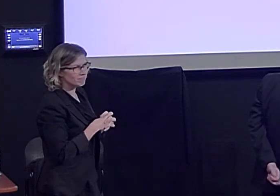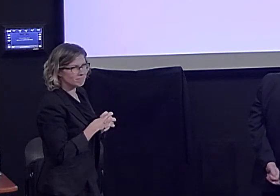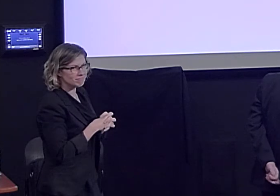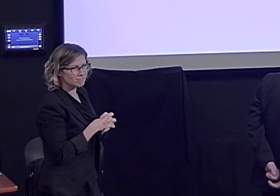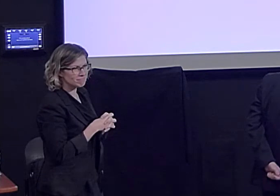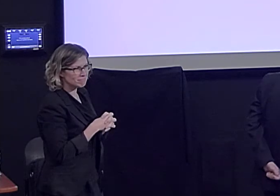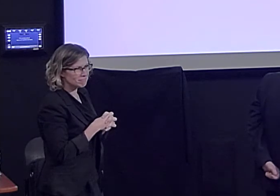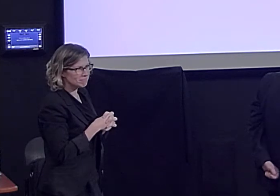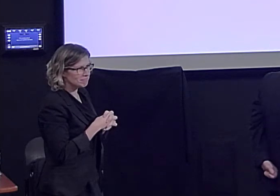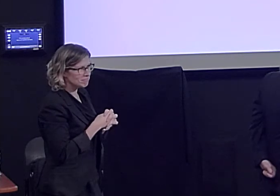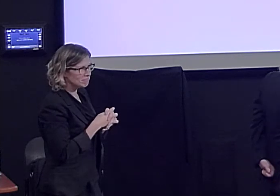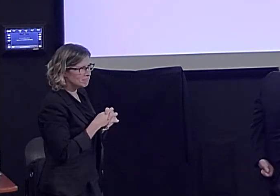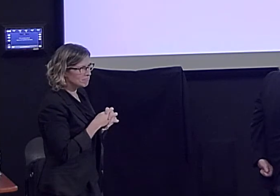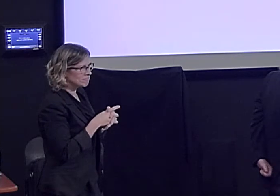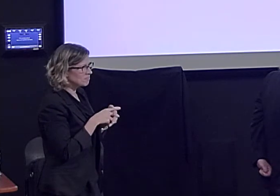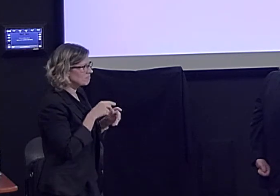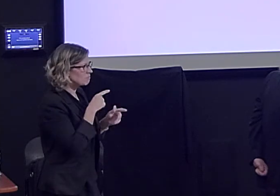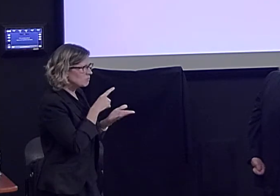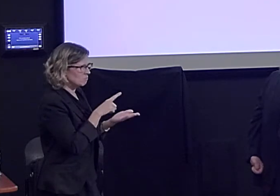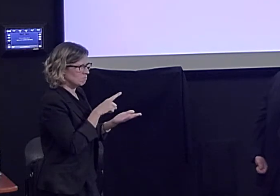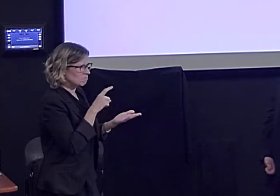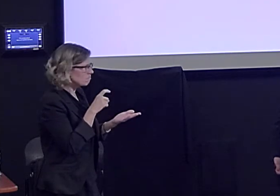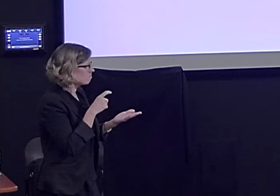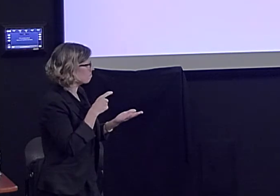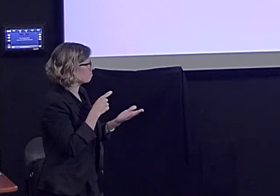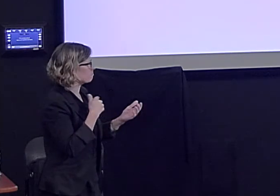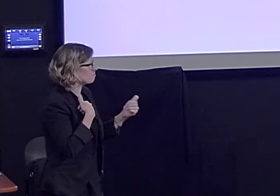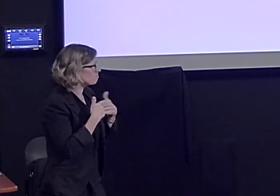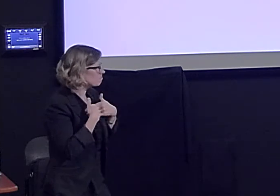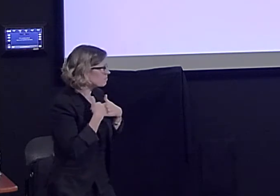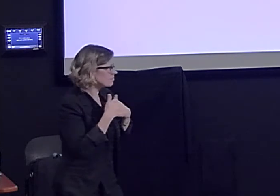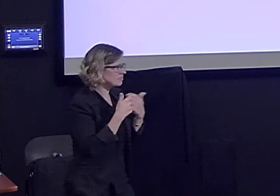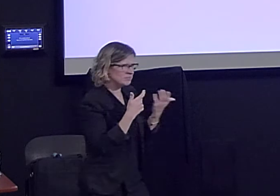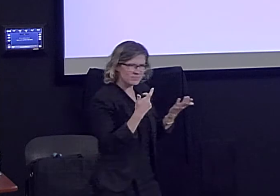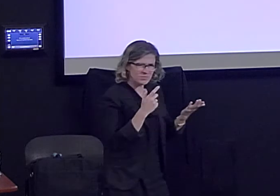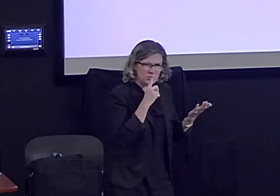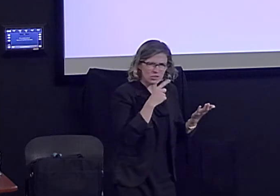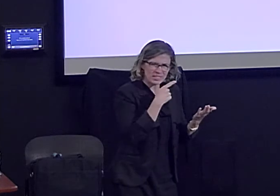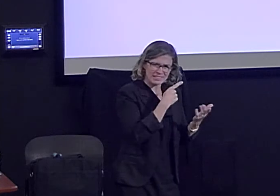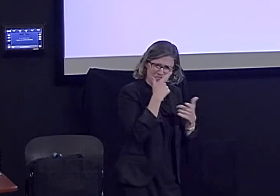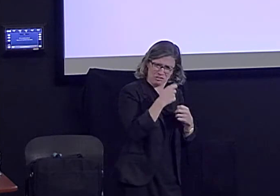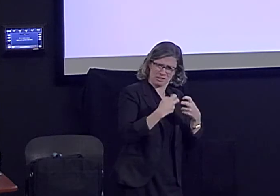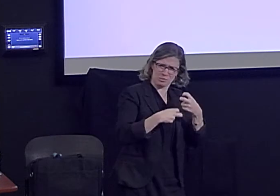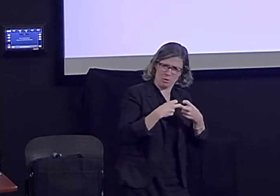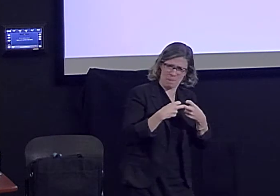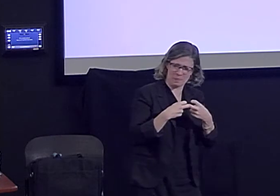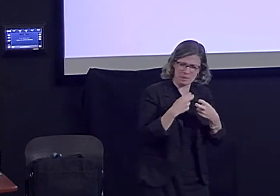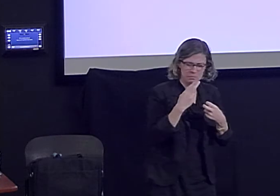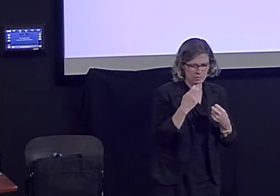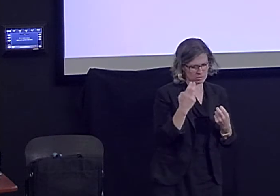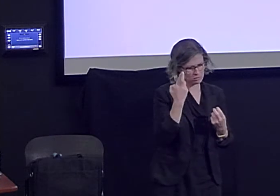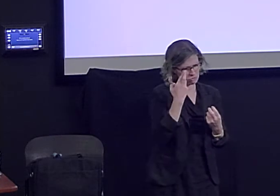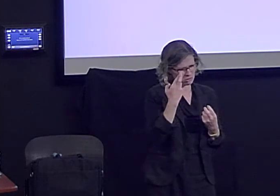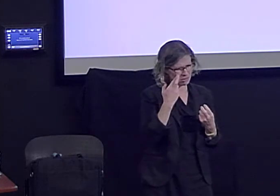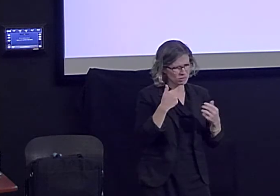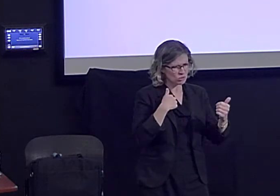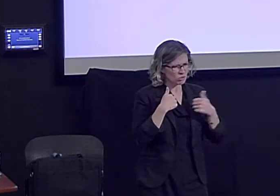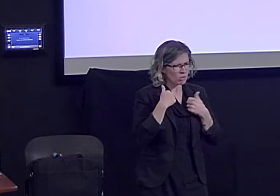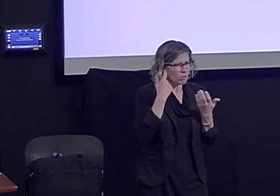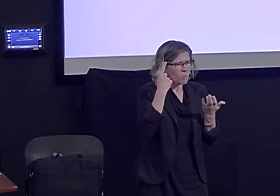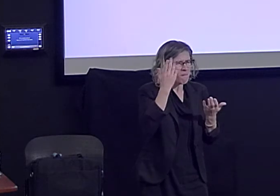that they were having to solve difficult conceptual problems. So here there is an interesting problem. Why gorilla have a big